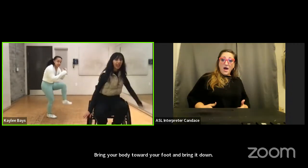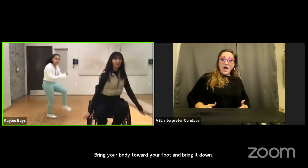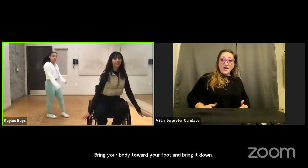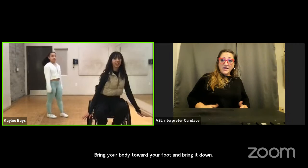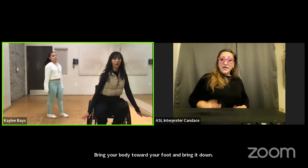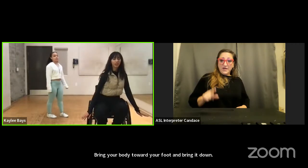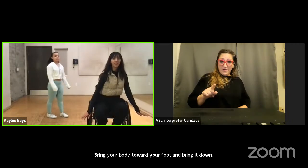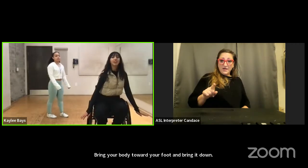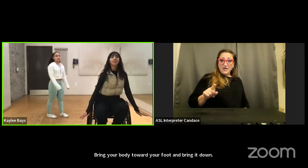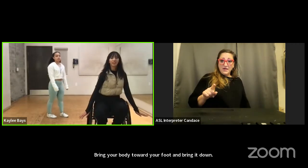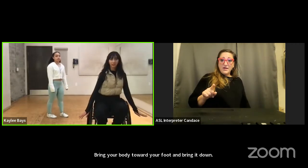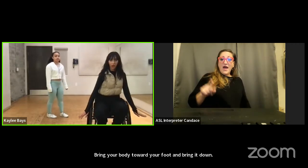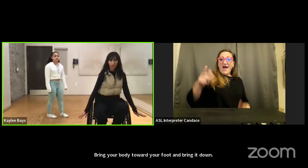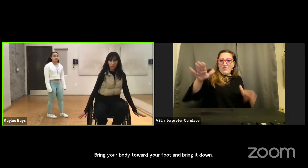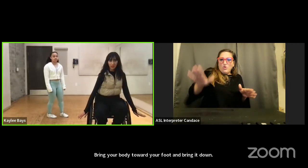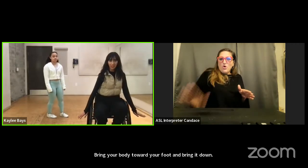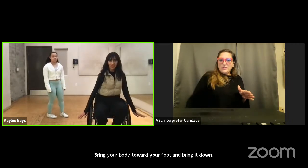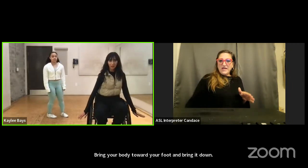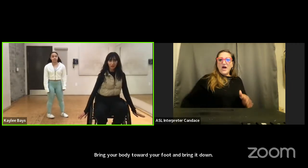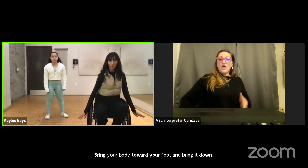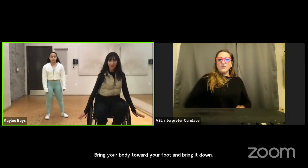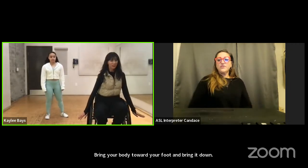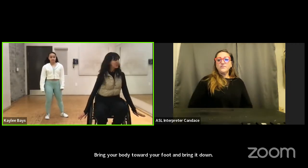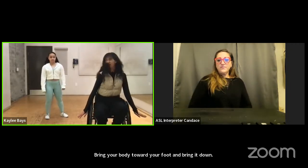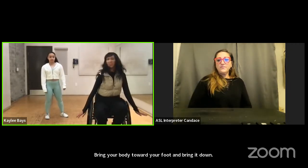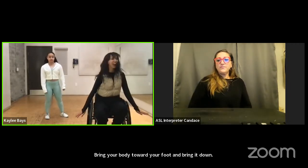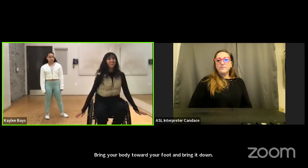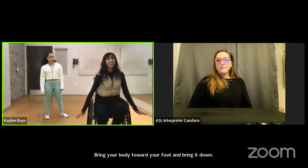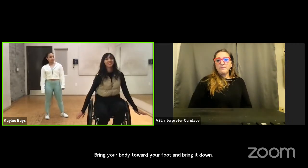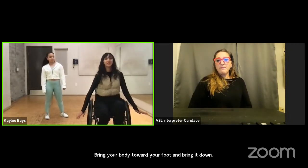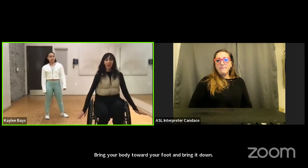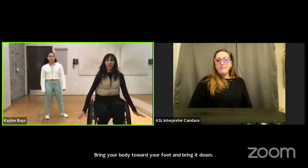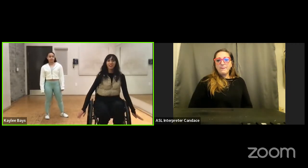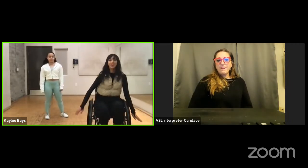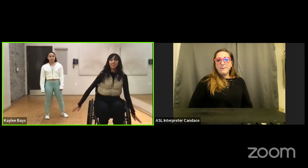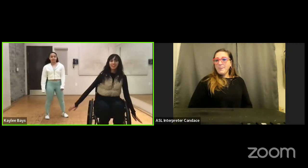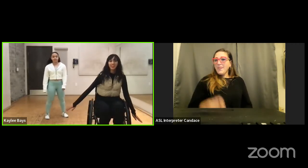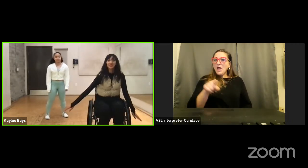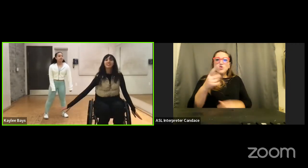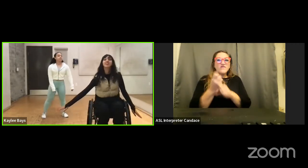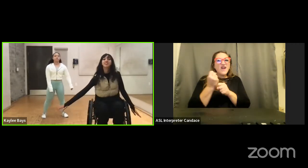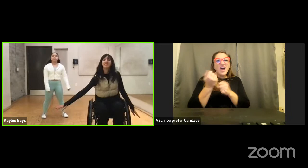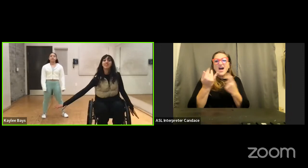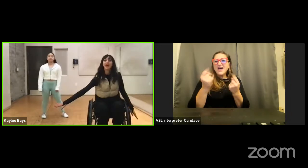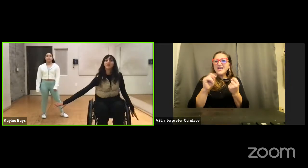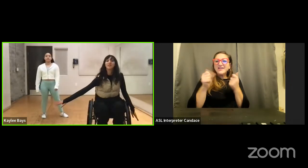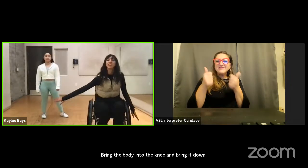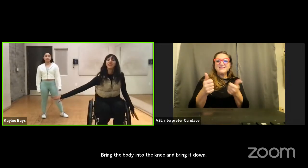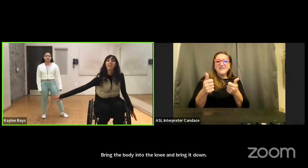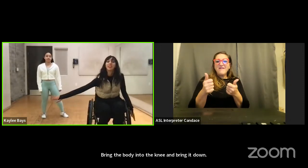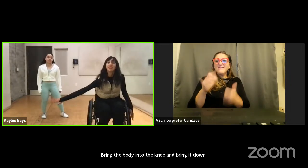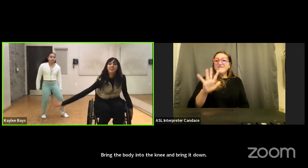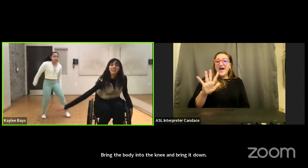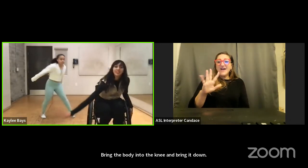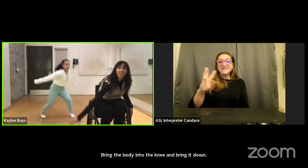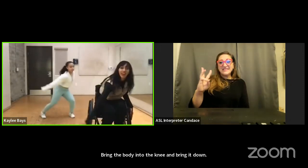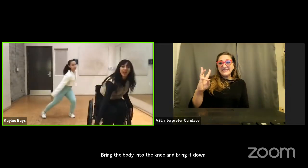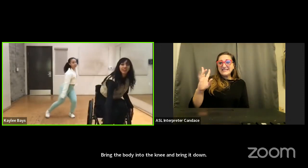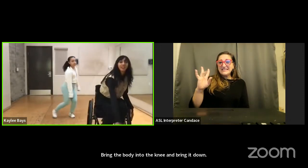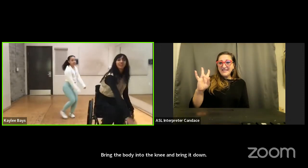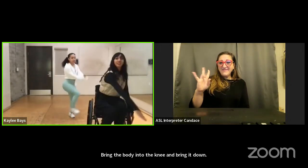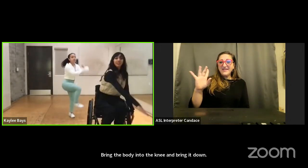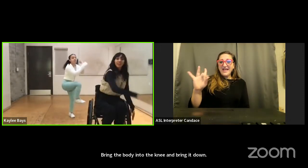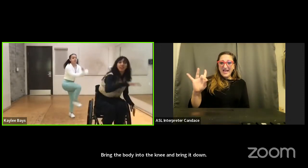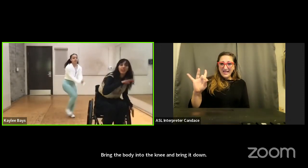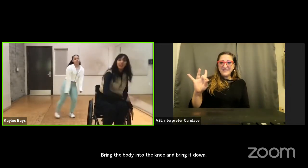in and down. Let's go ahead and kick it up from there. You've got this. Five, six, seven, eight.